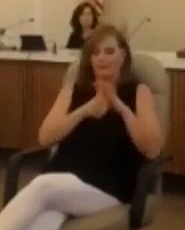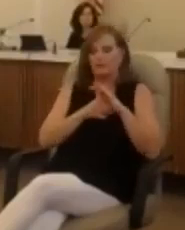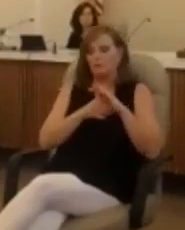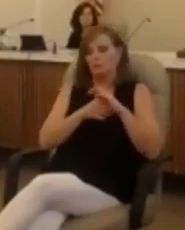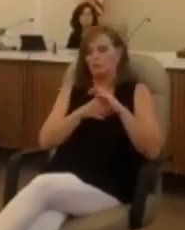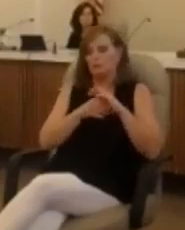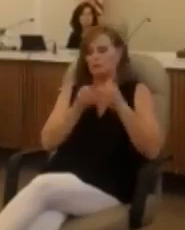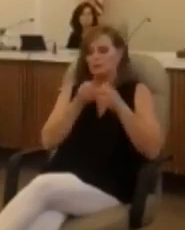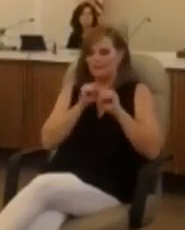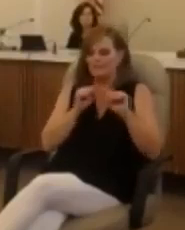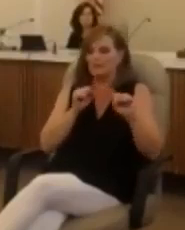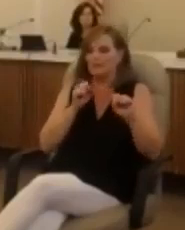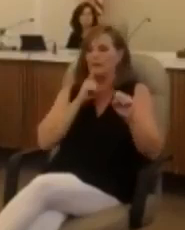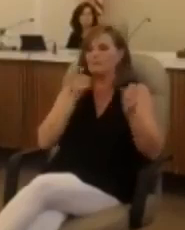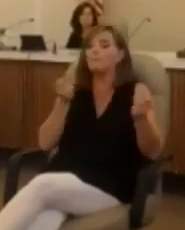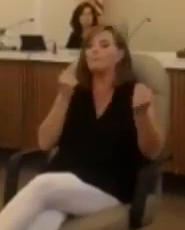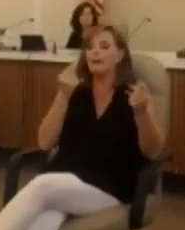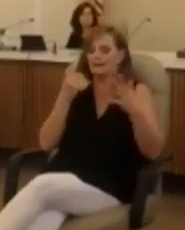neighborhoods. And